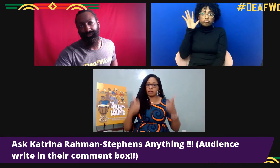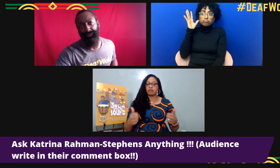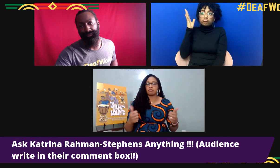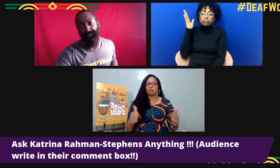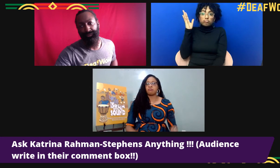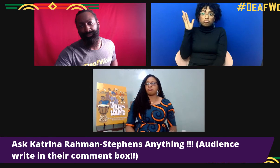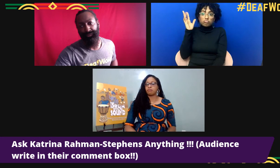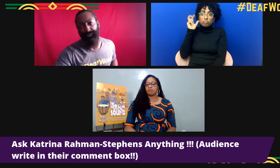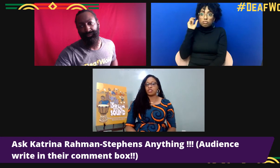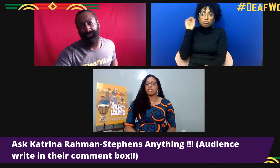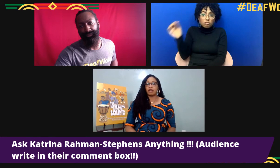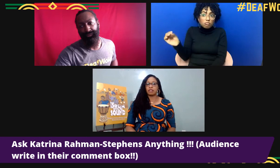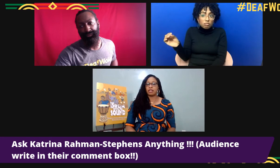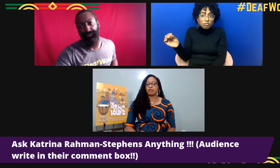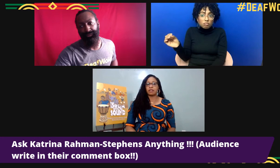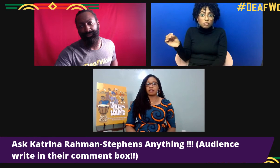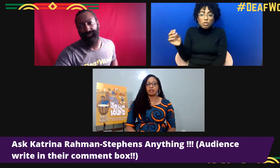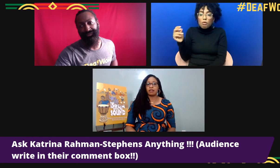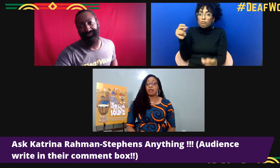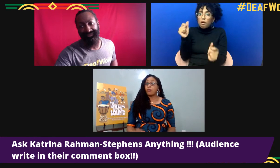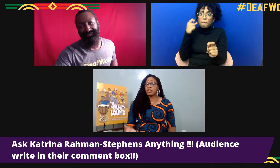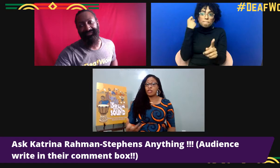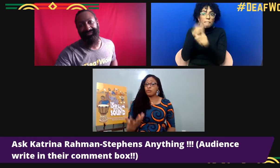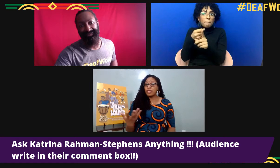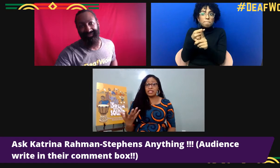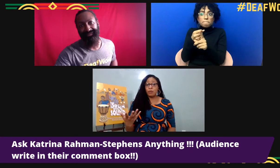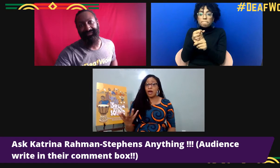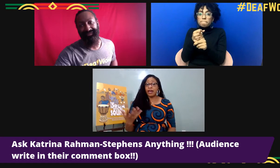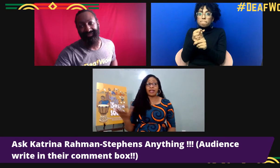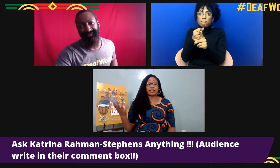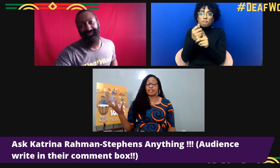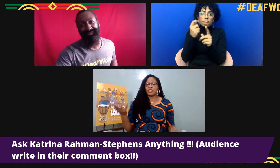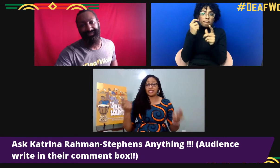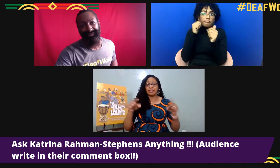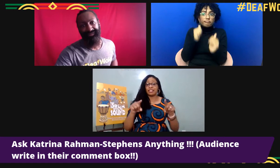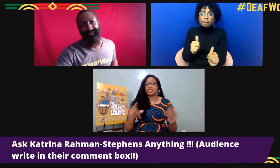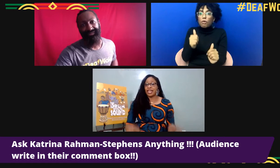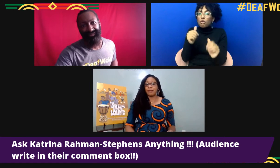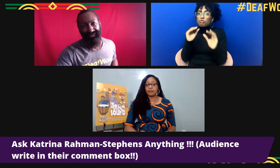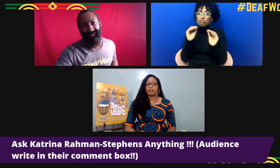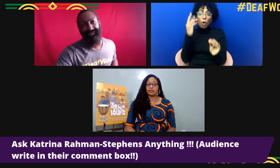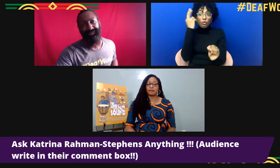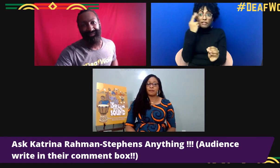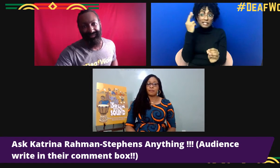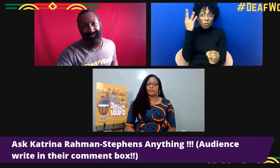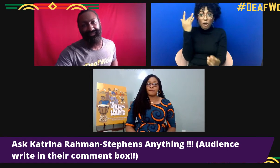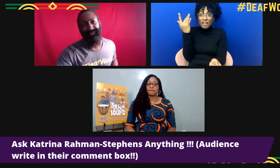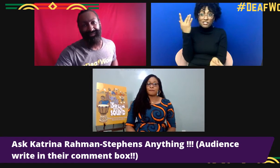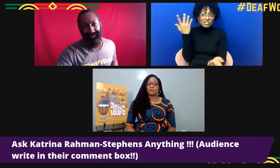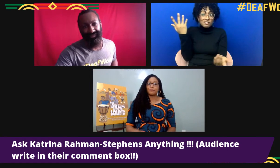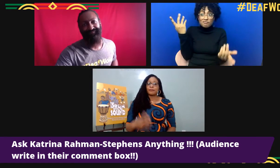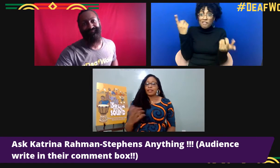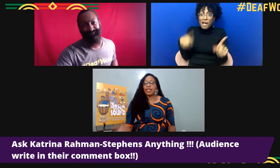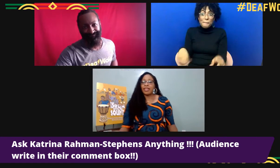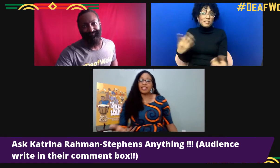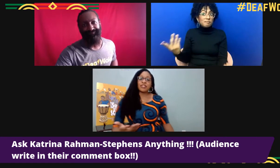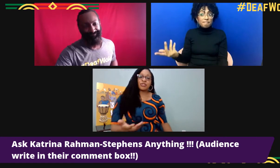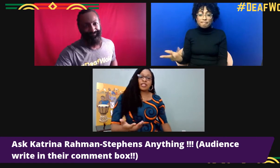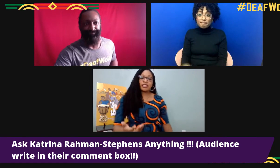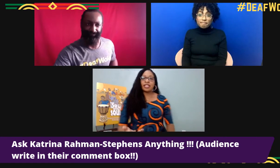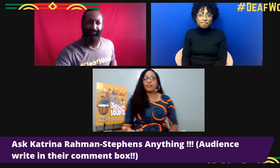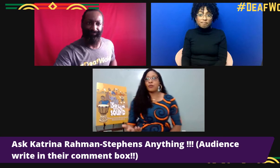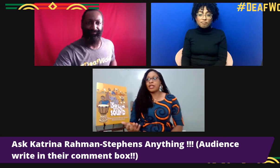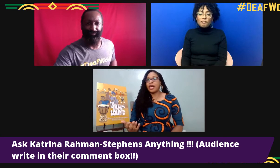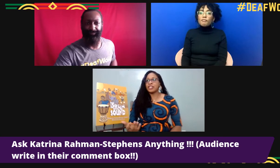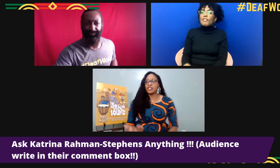sudden, she lost her hearing. There was no reason why. It just happened. And